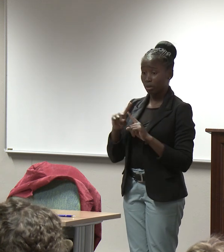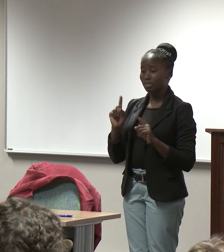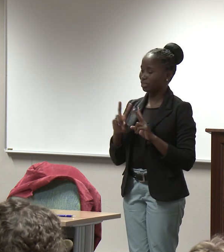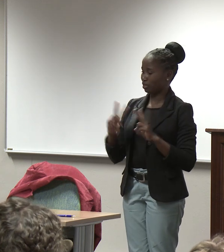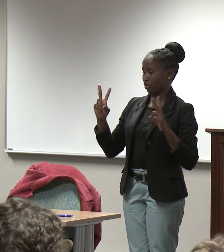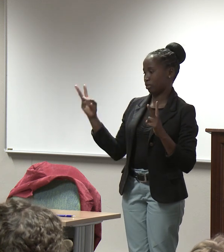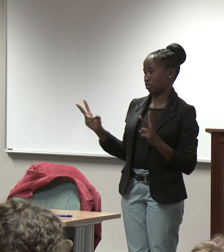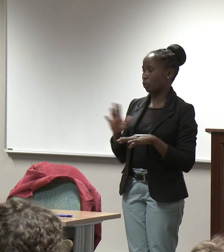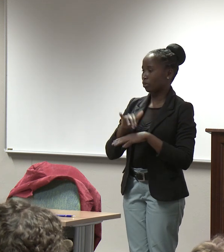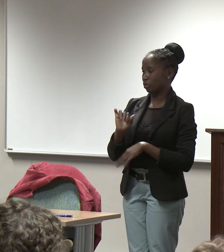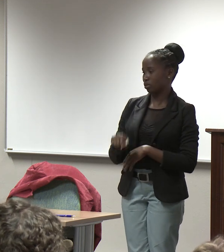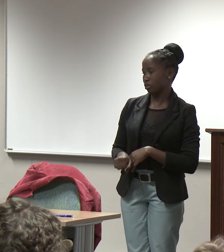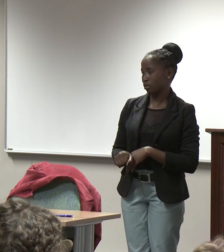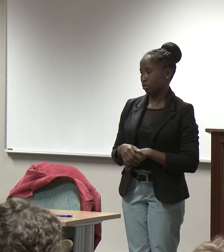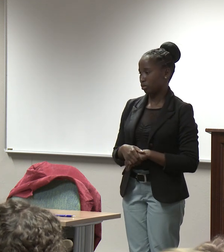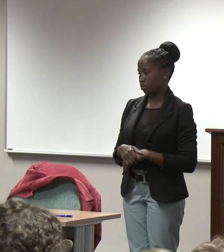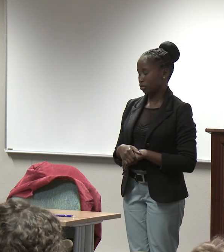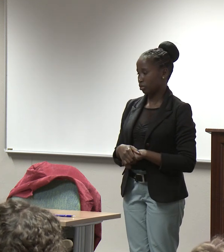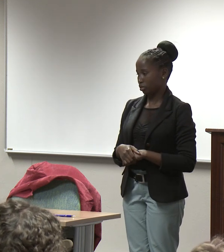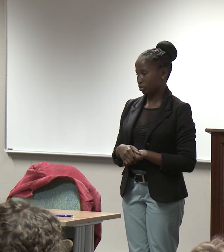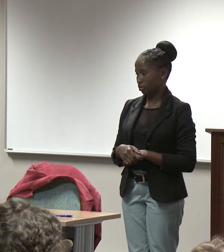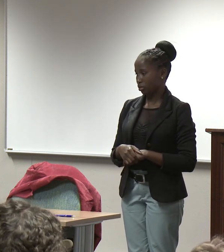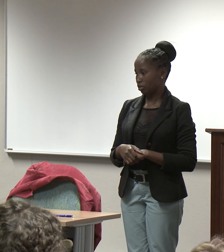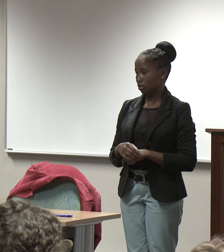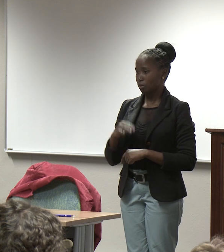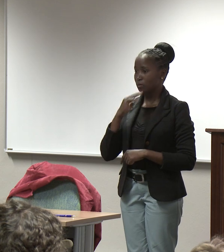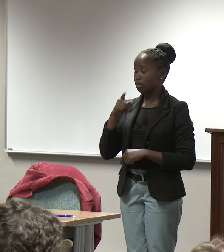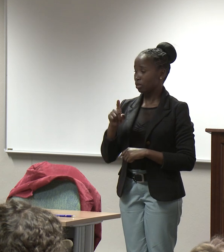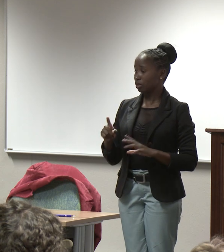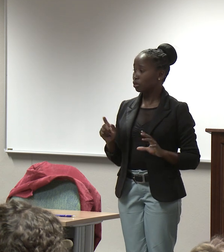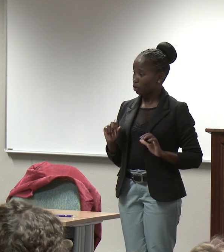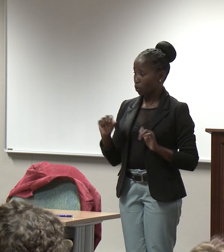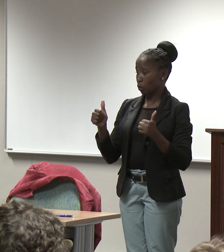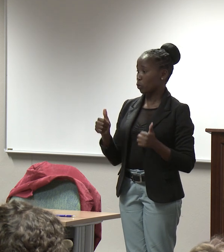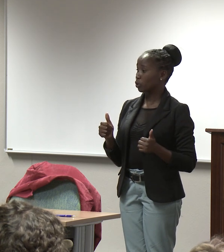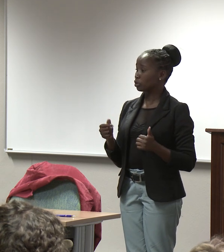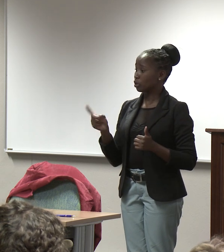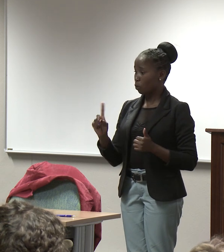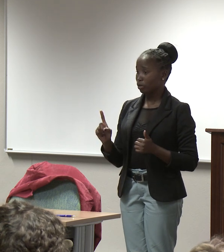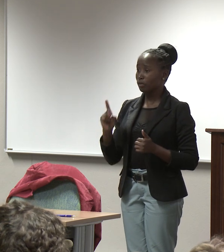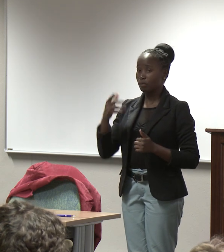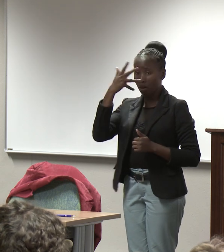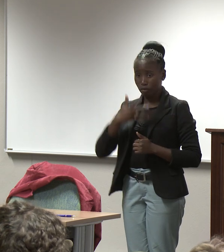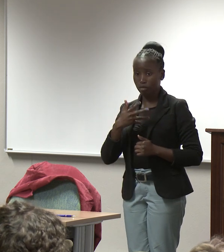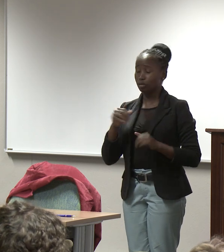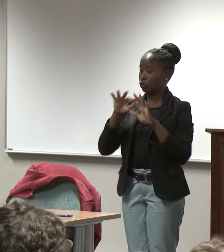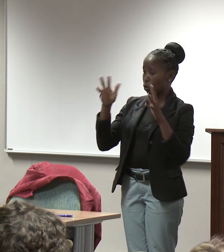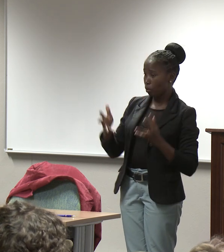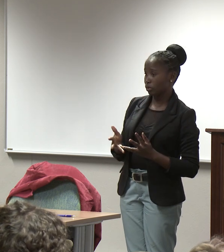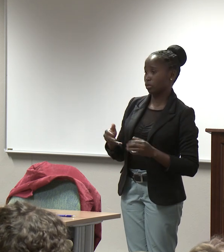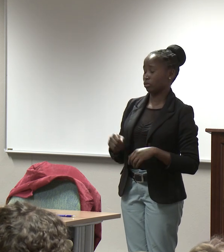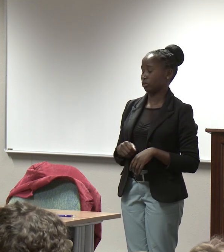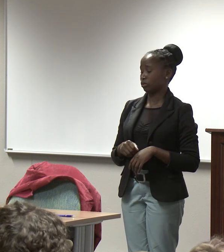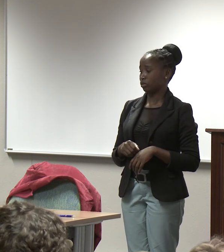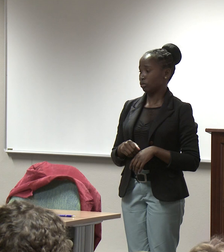me. But it was Amilcar Cabral, a great liberator of African Portuguese colonialism